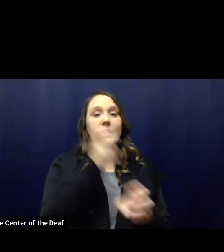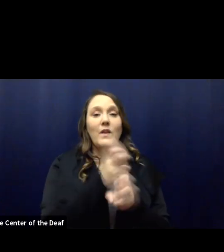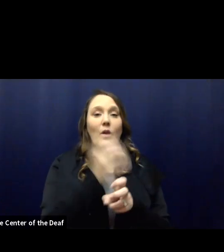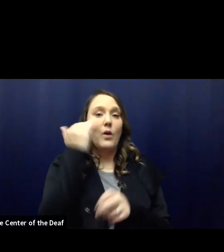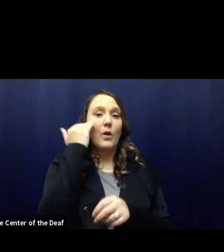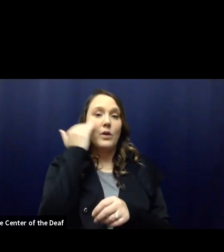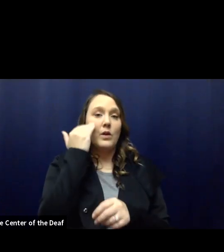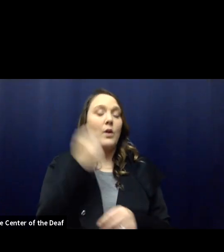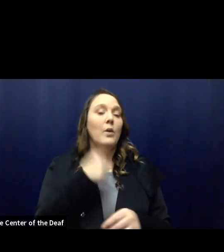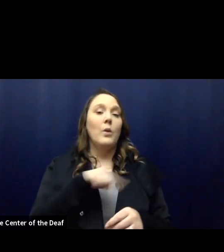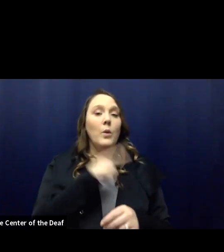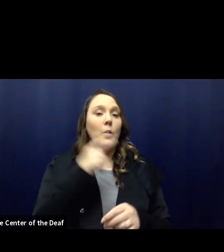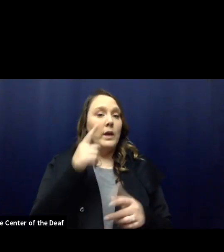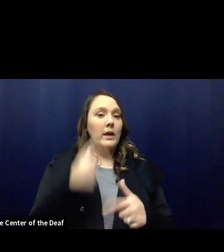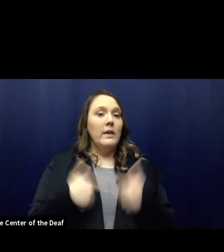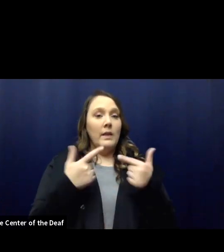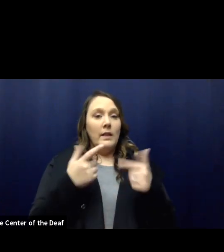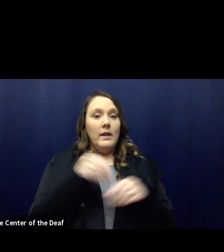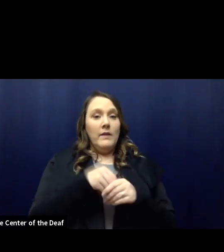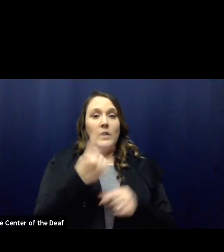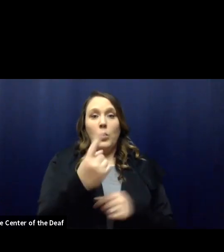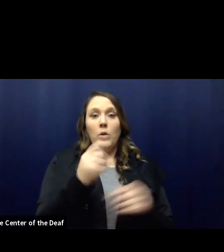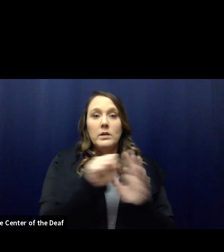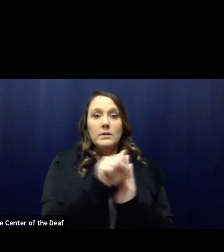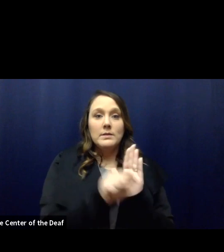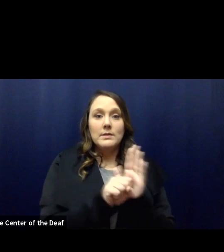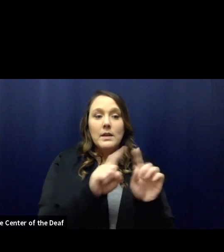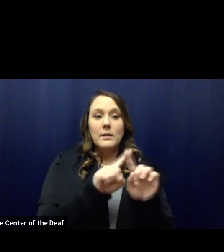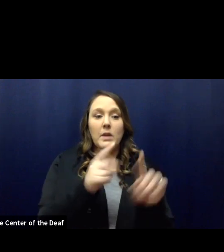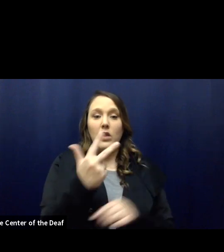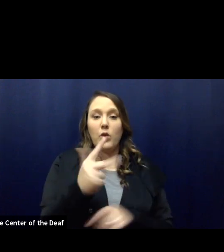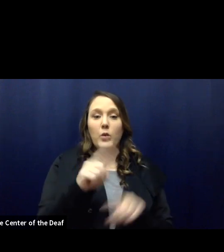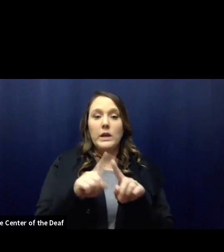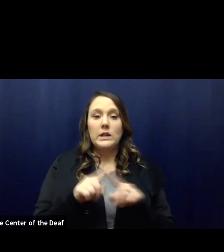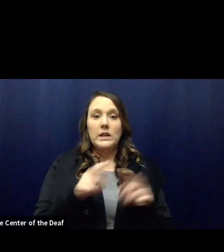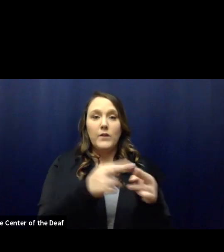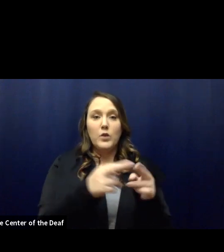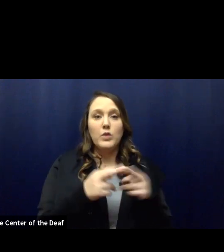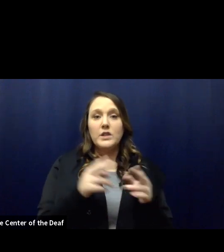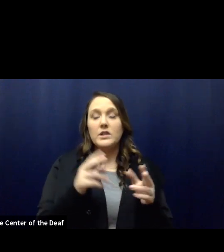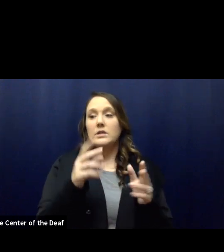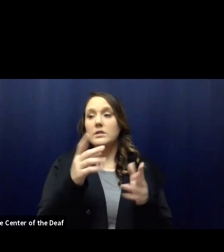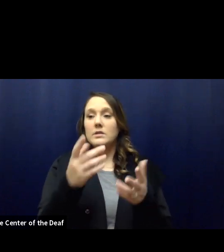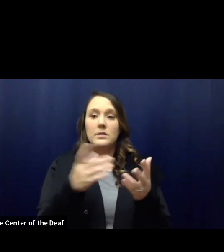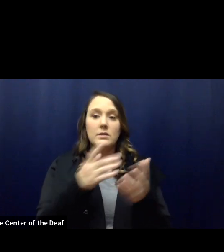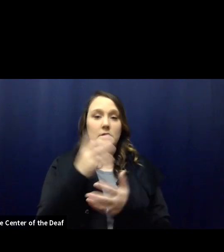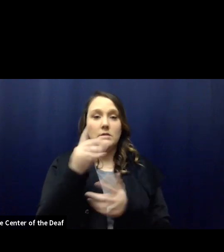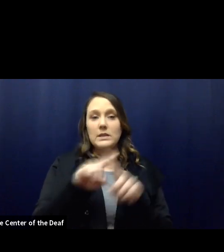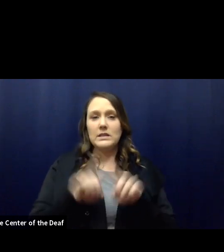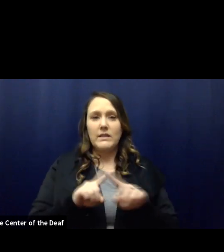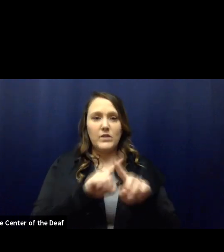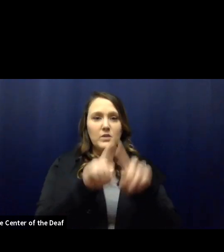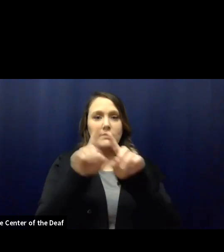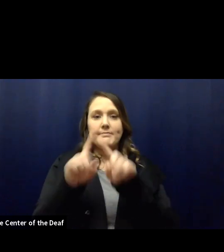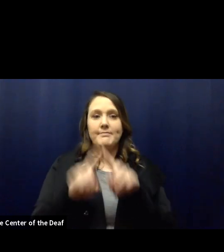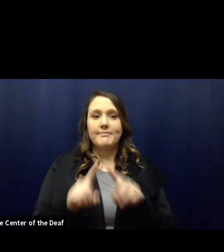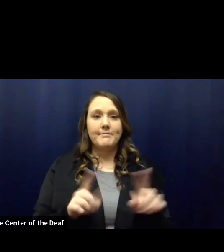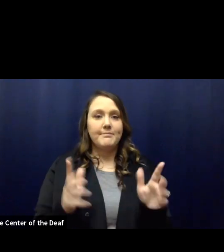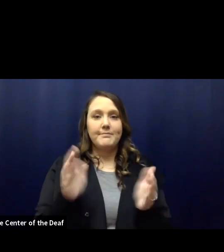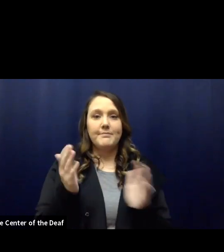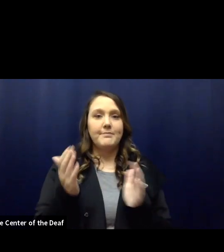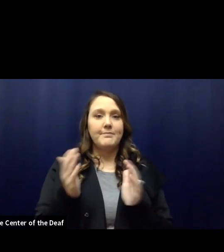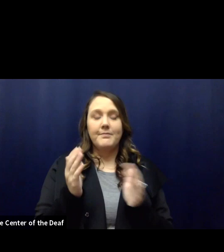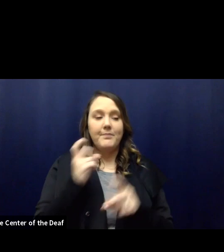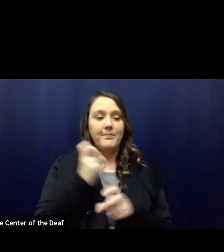we live in one state, but there's 3 different regions of the state, and demographically, socioeconomically, they're very, very different. And so it's really